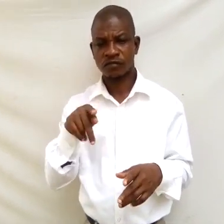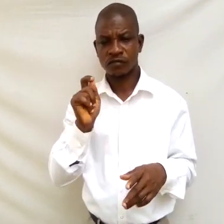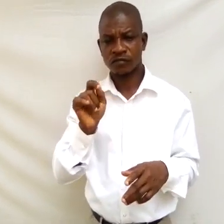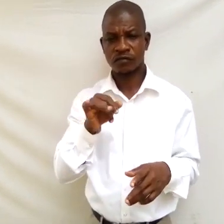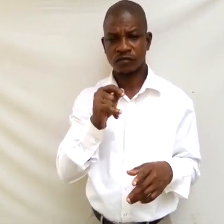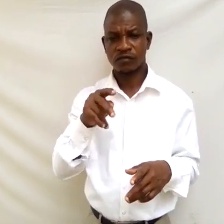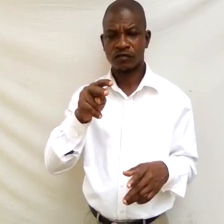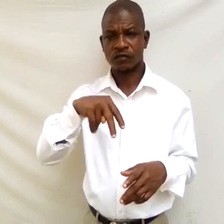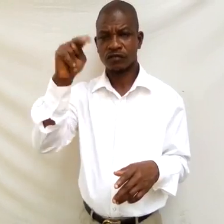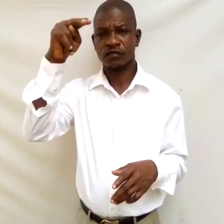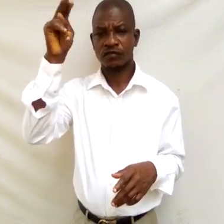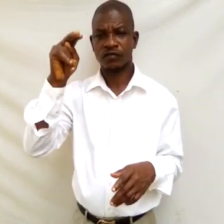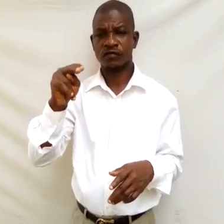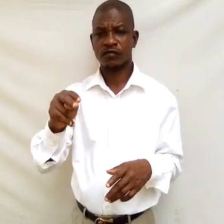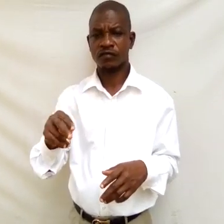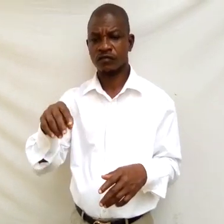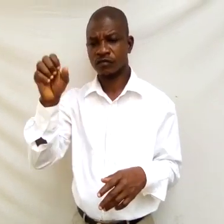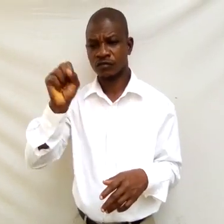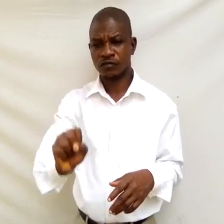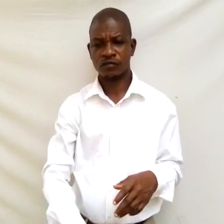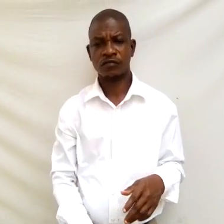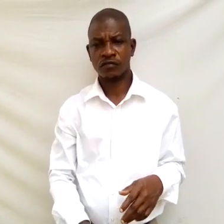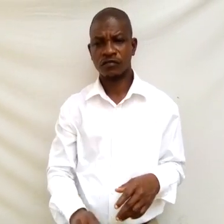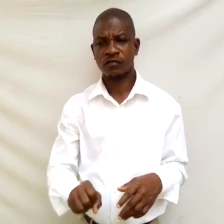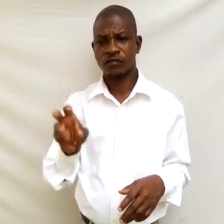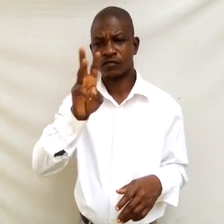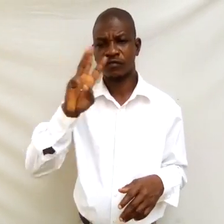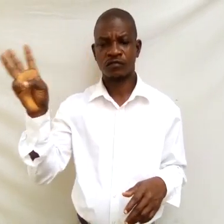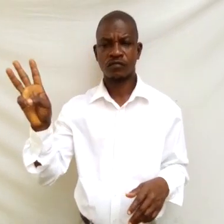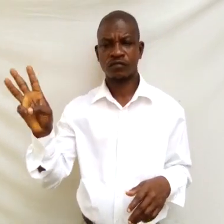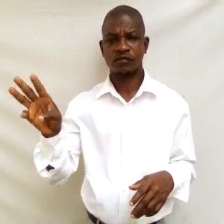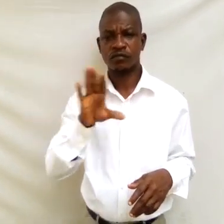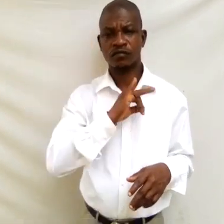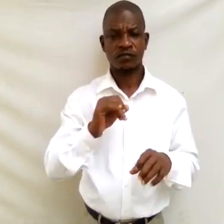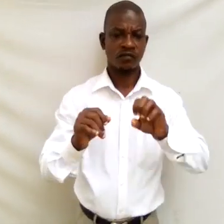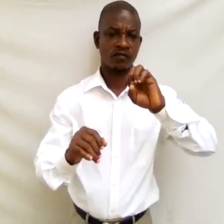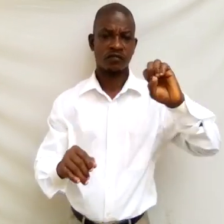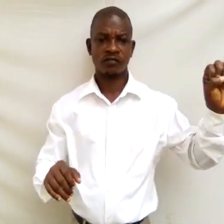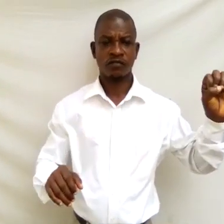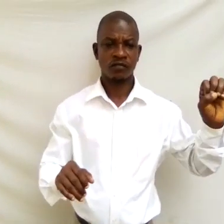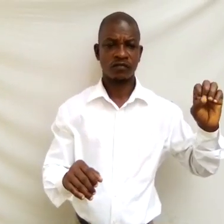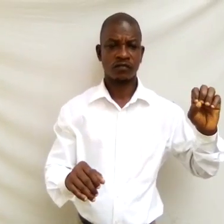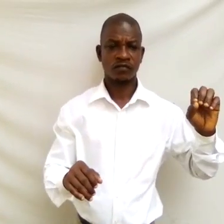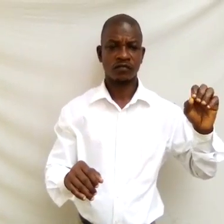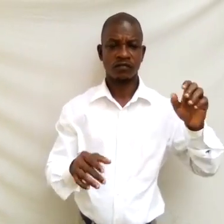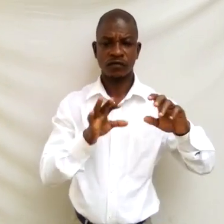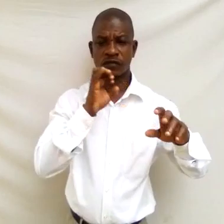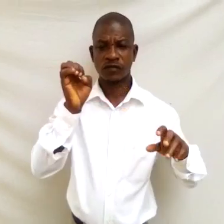north, the south, the west, and the east, as shown in the